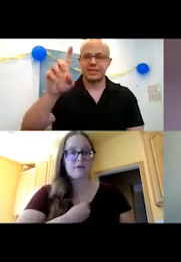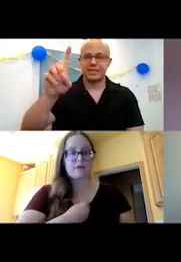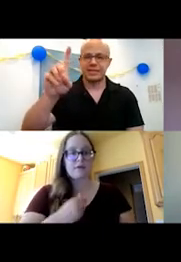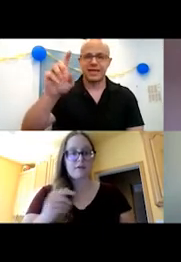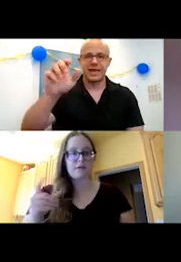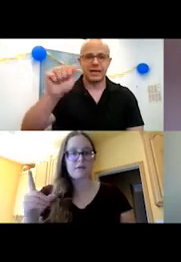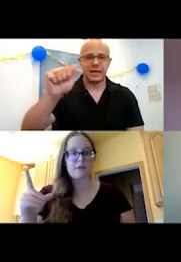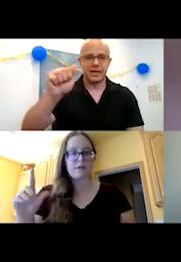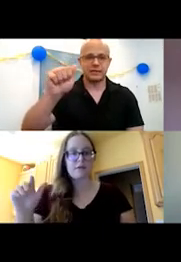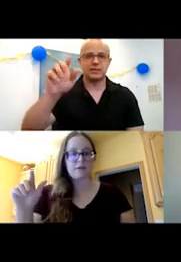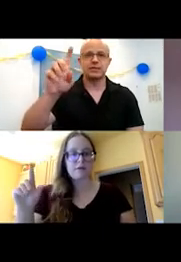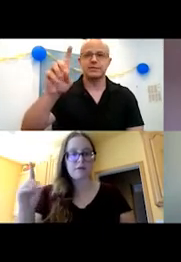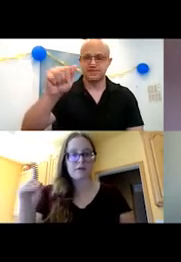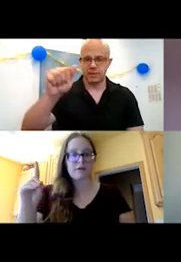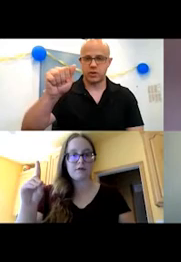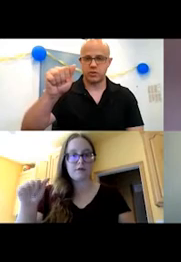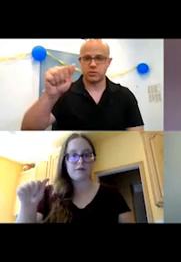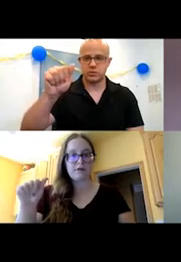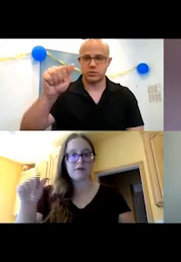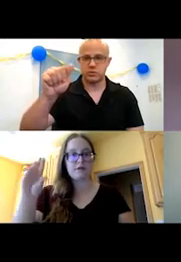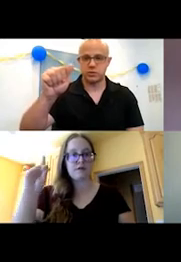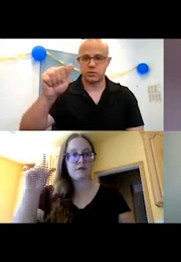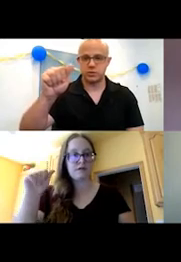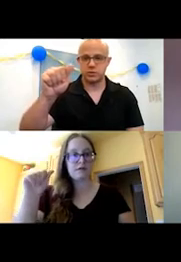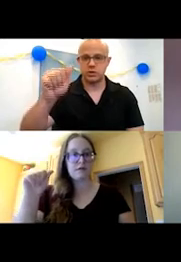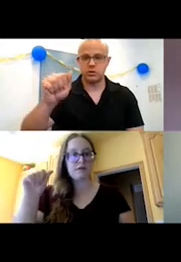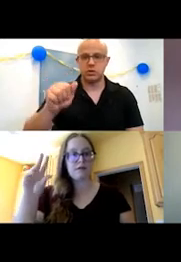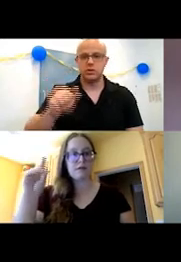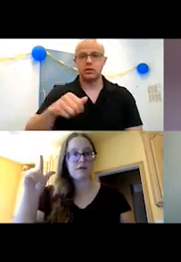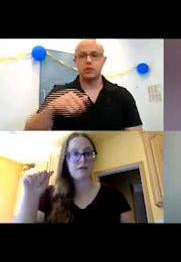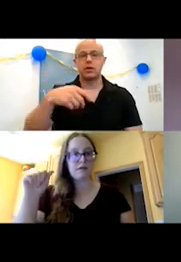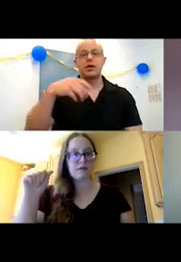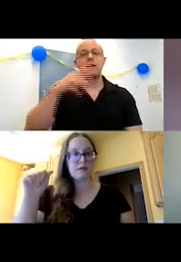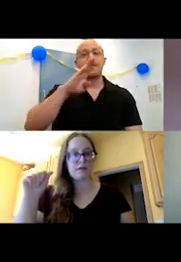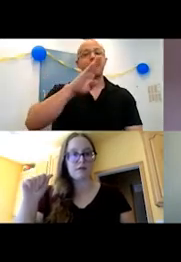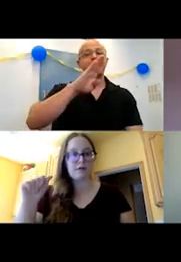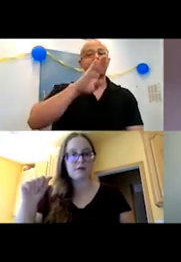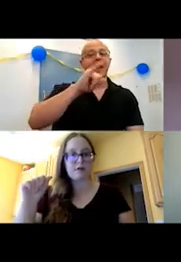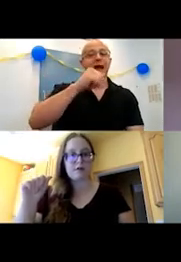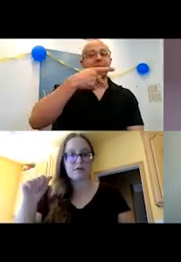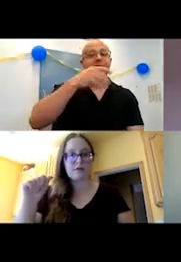Disabled, DA, disabled, it's DA for disabled.